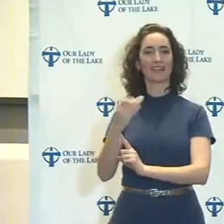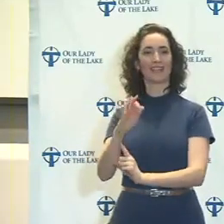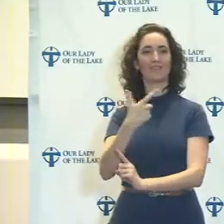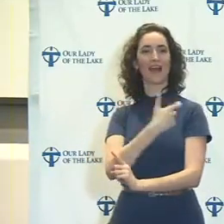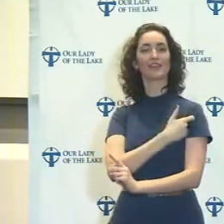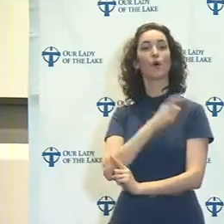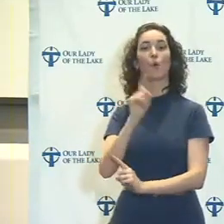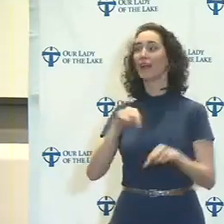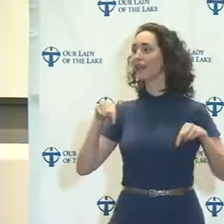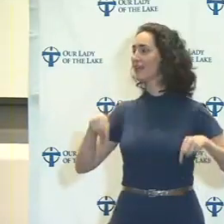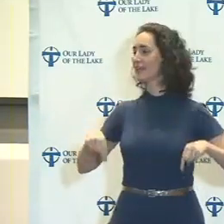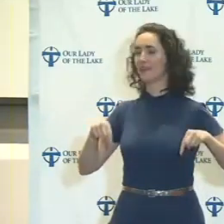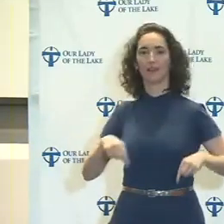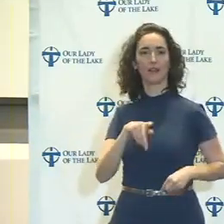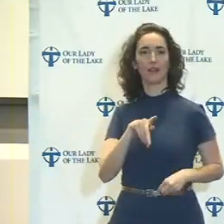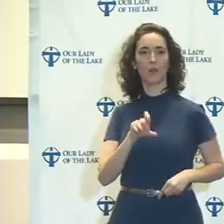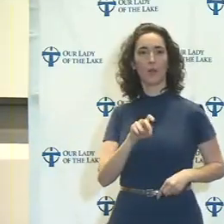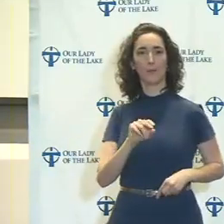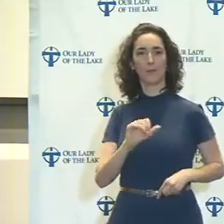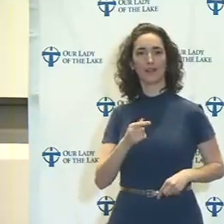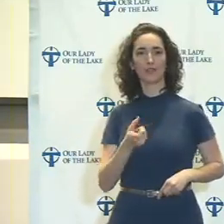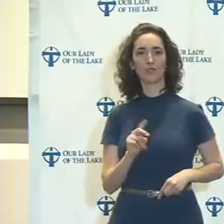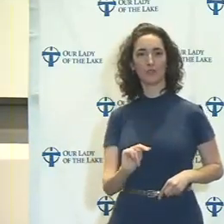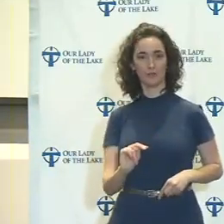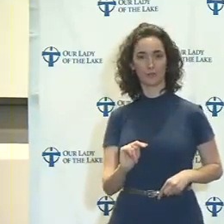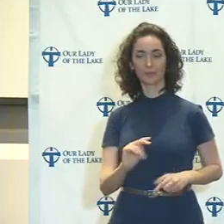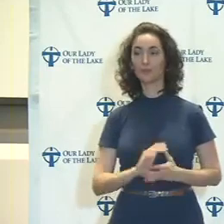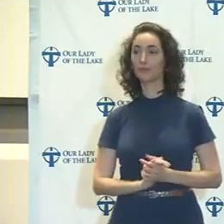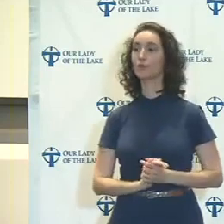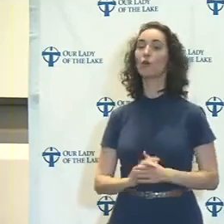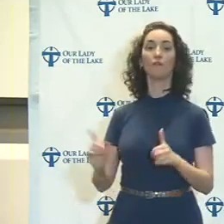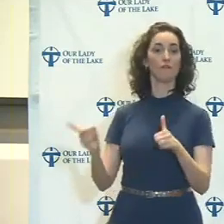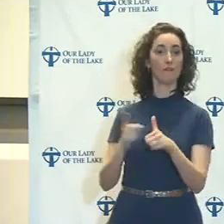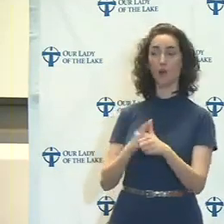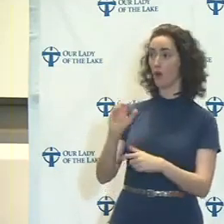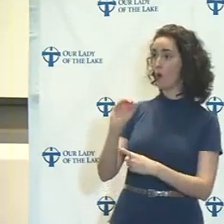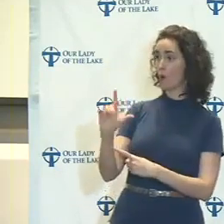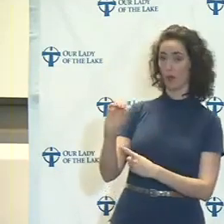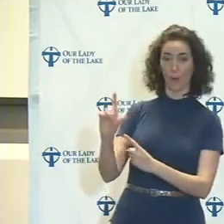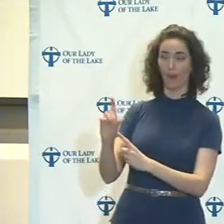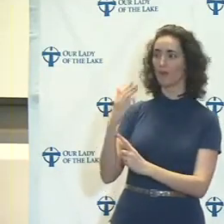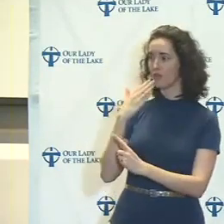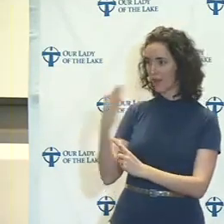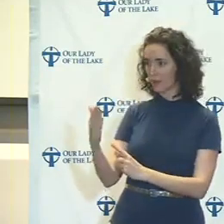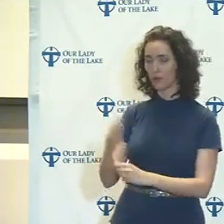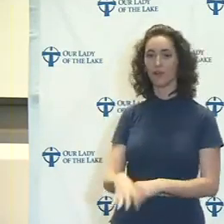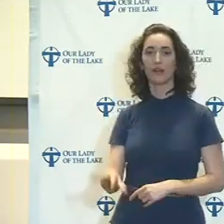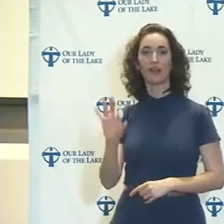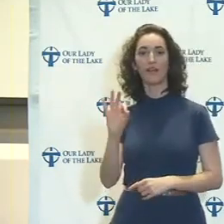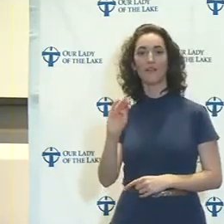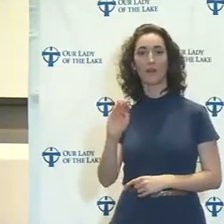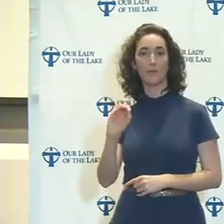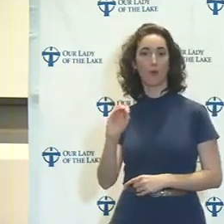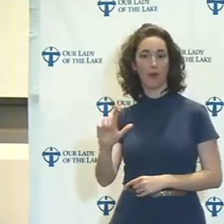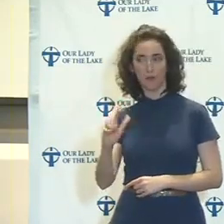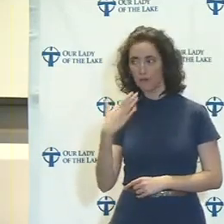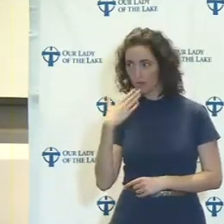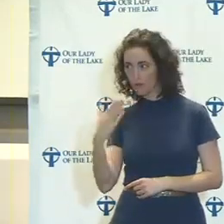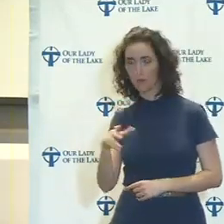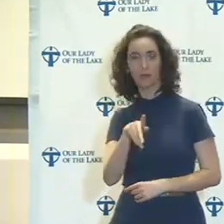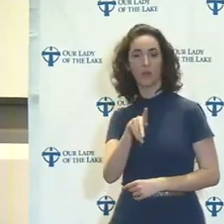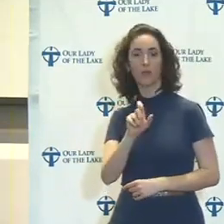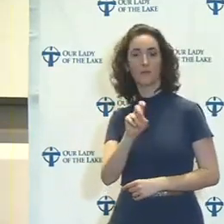at this facility. So I want to start by thanking Our Lady of the Lake, the FMOL, and Pennington for